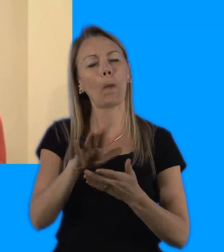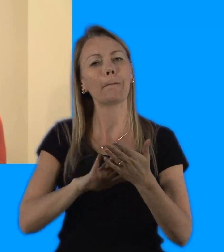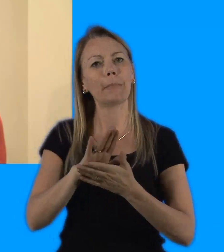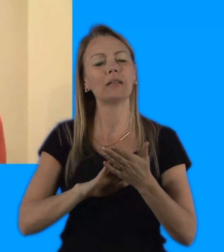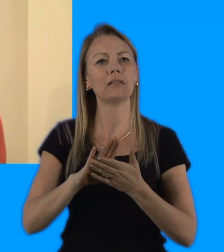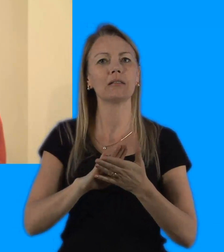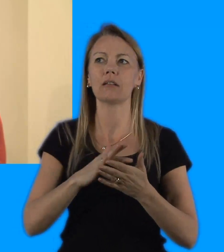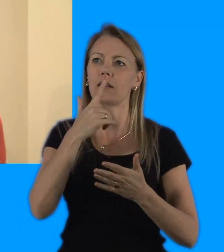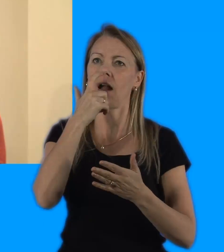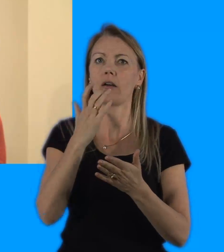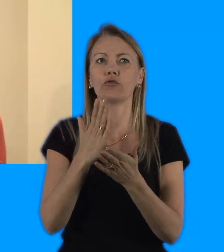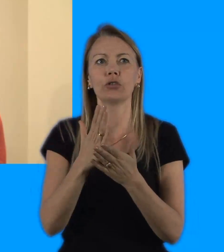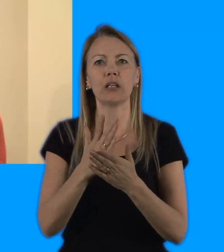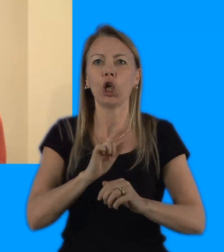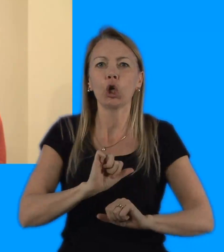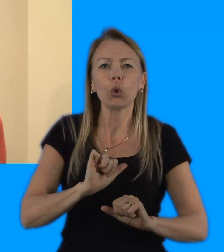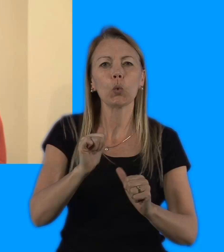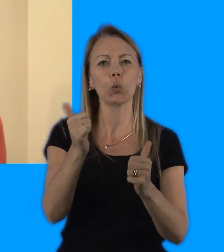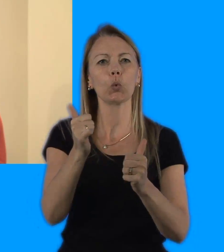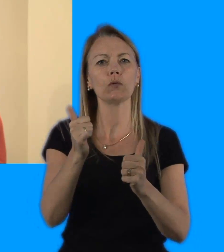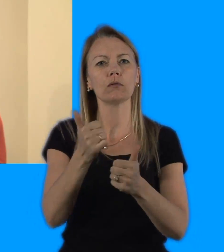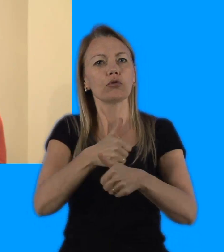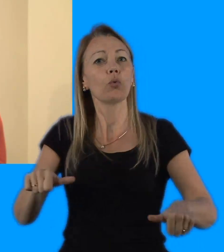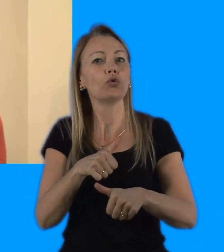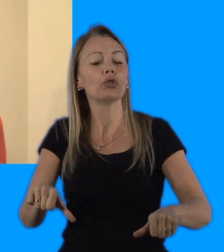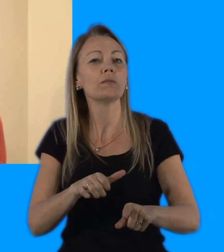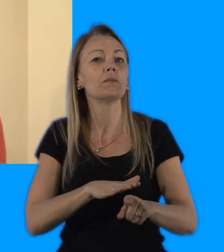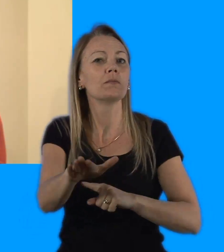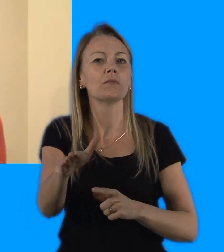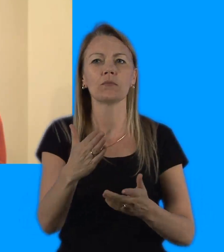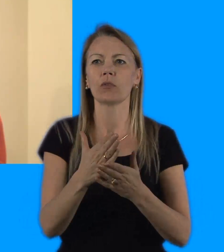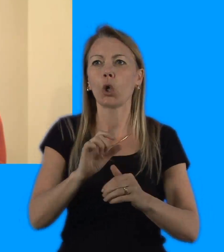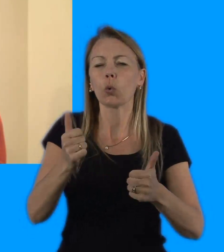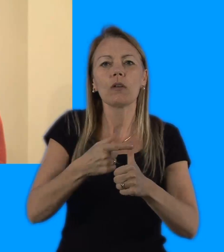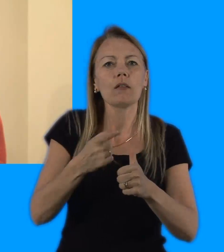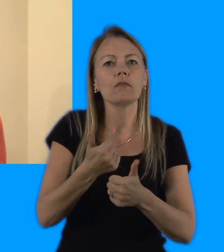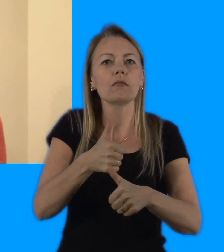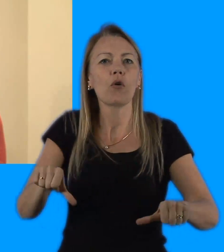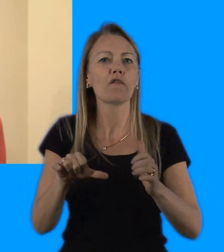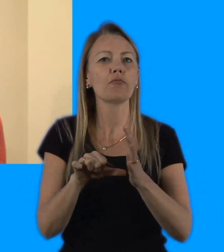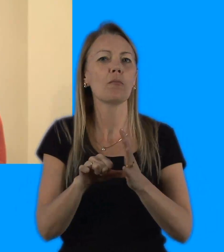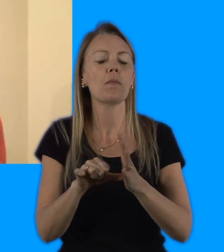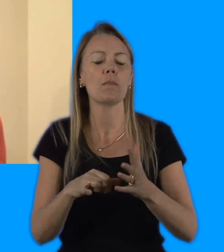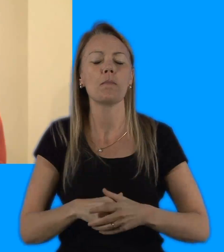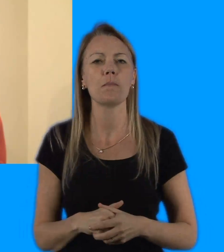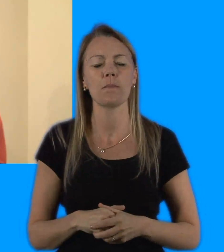is what leads to really good solutions, good answers to